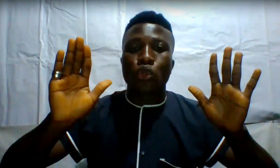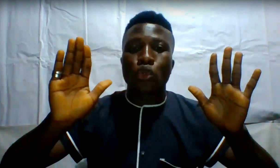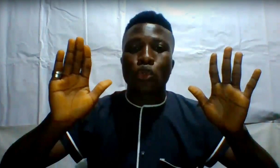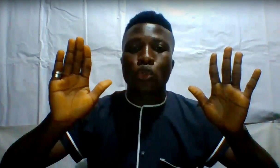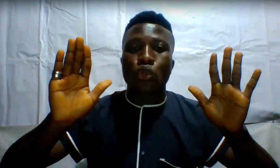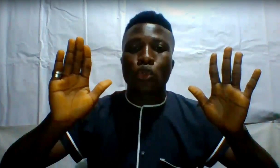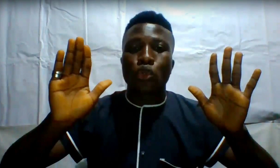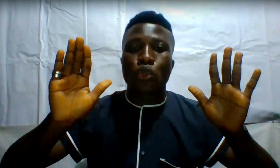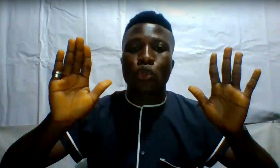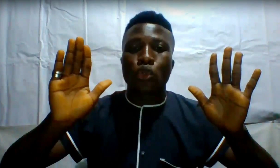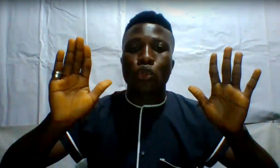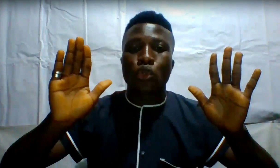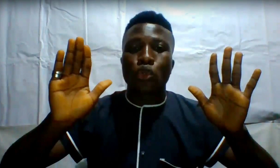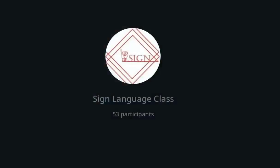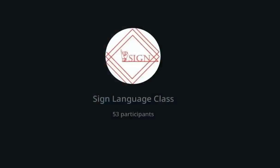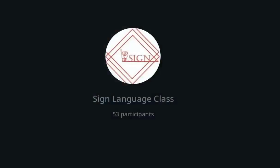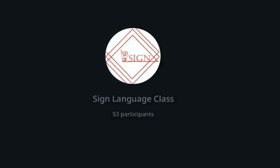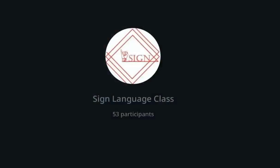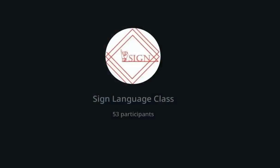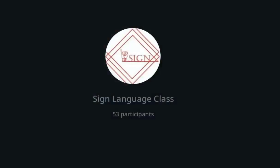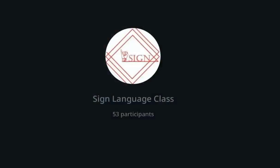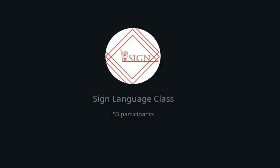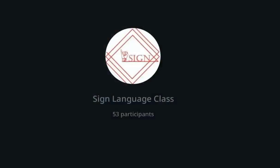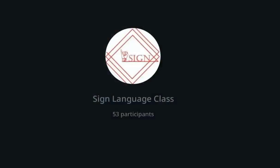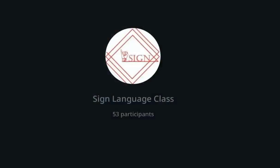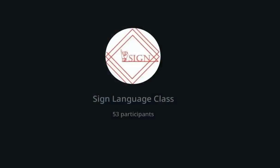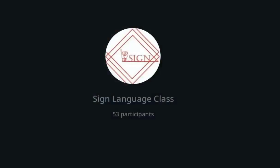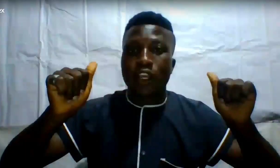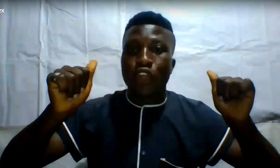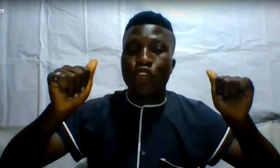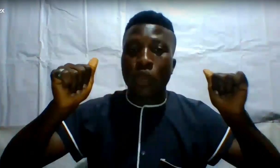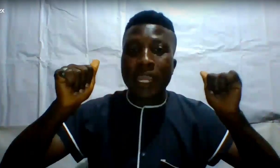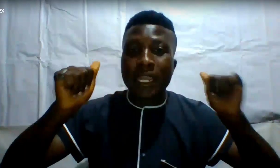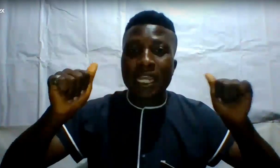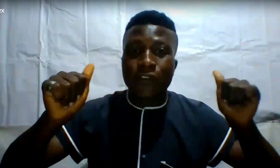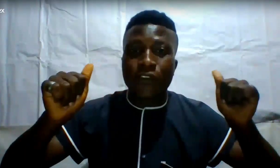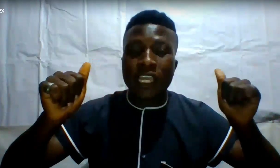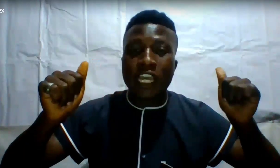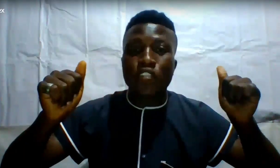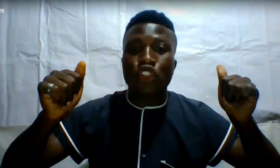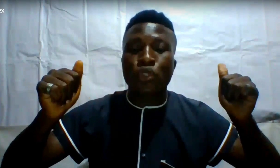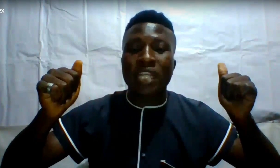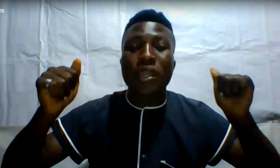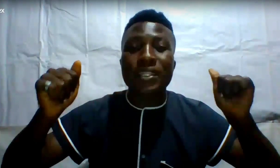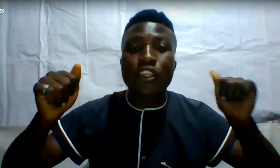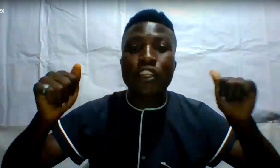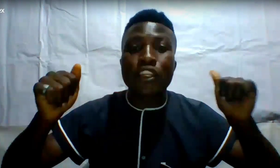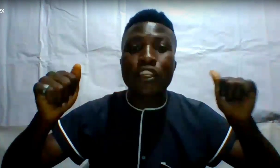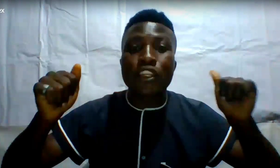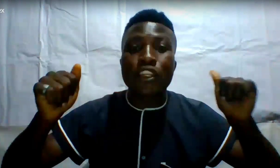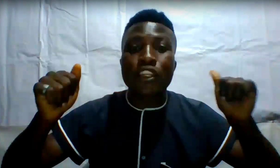down, and then your index finger shoots out, pointing your neighbor like